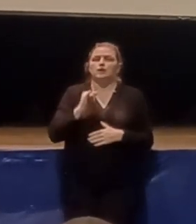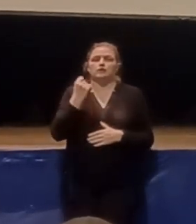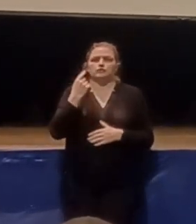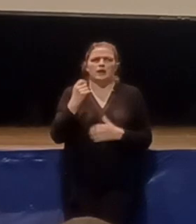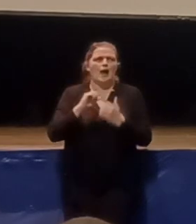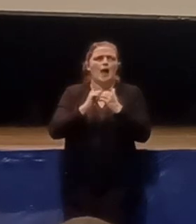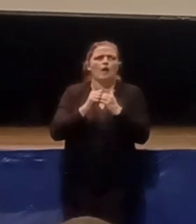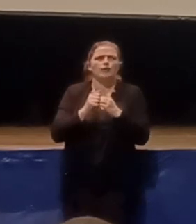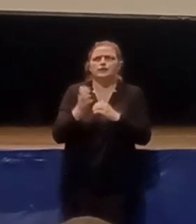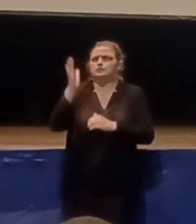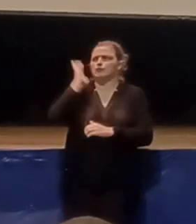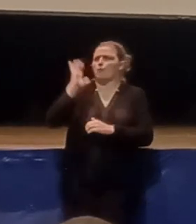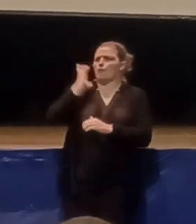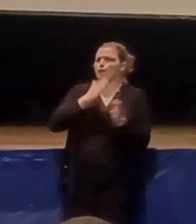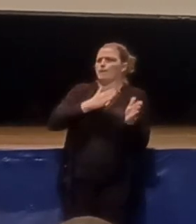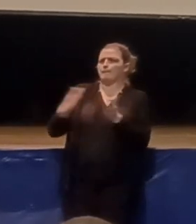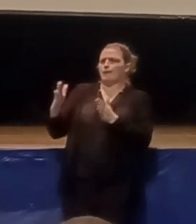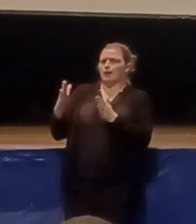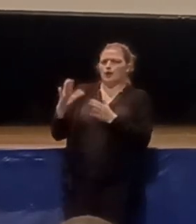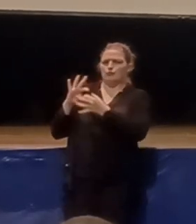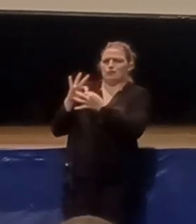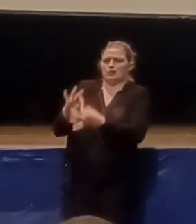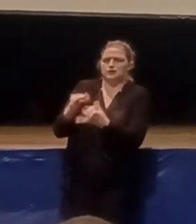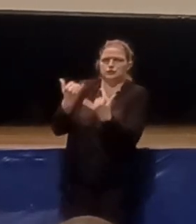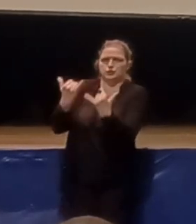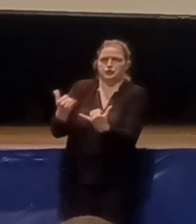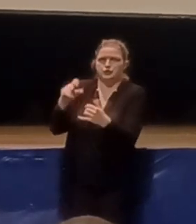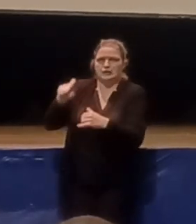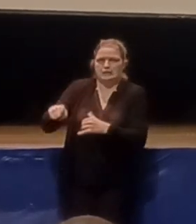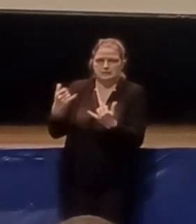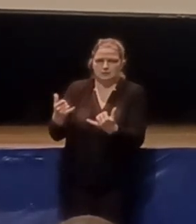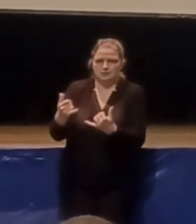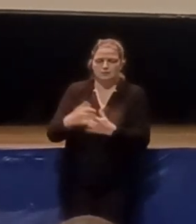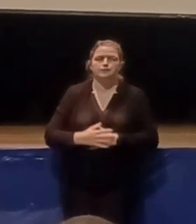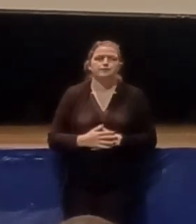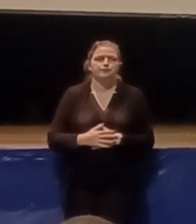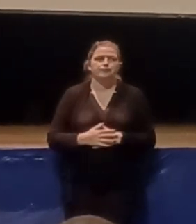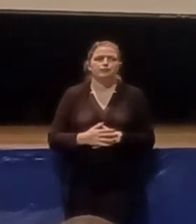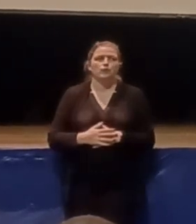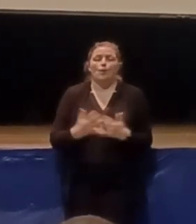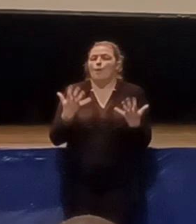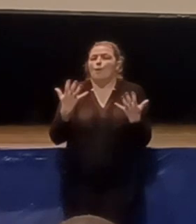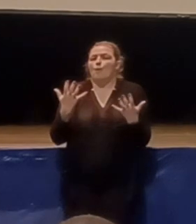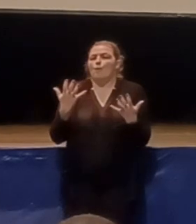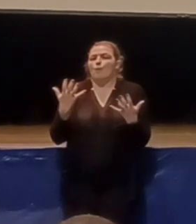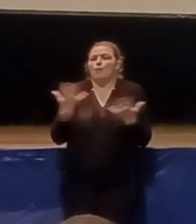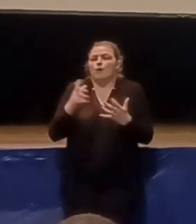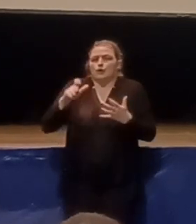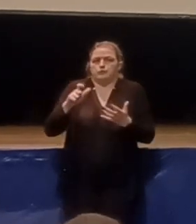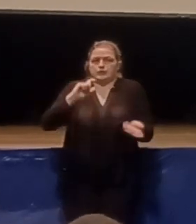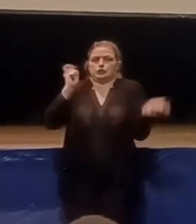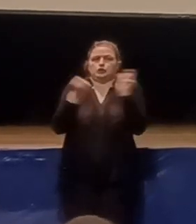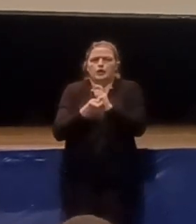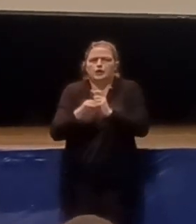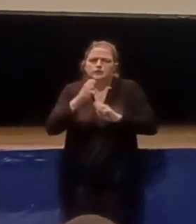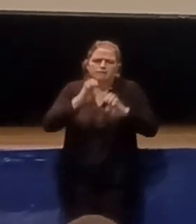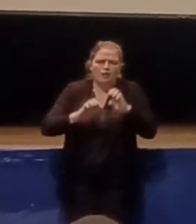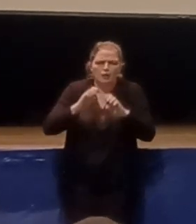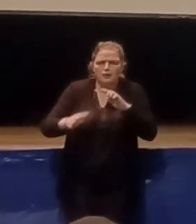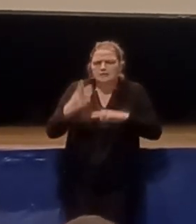how does the previous planning relate to our current needs today? What needs to be reevaluated? What are new sort